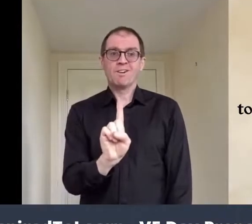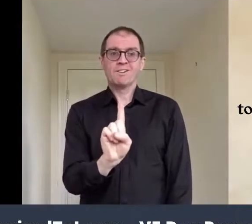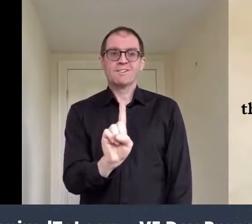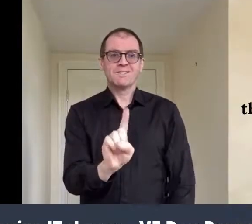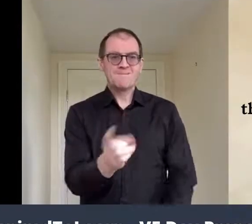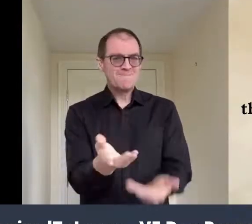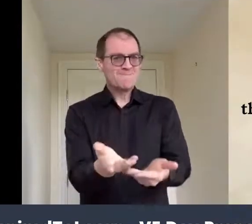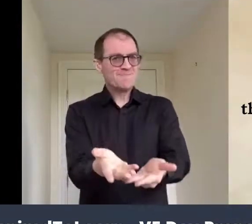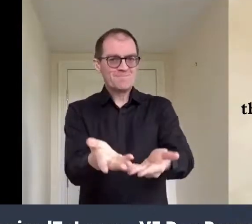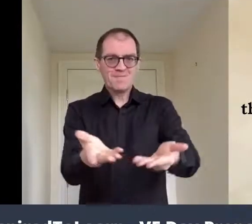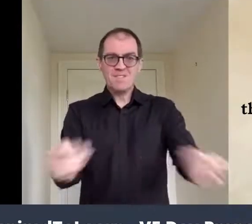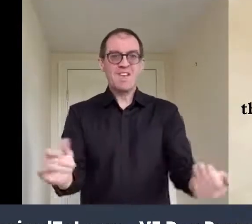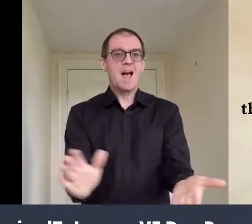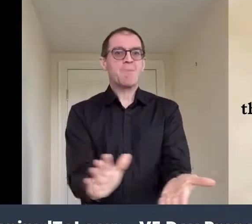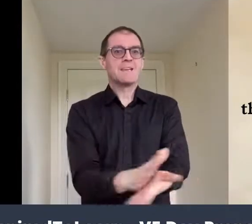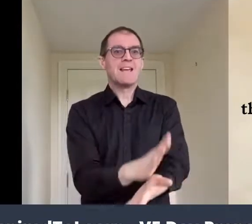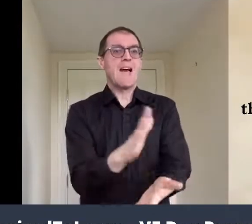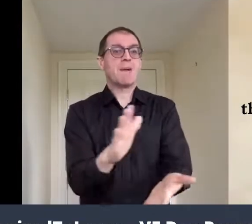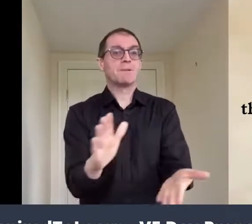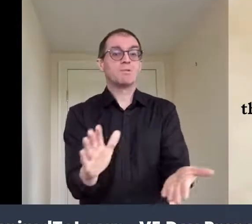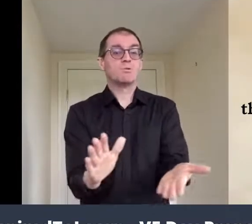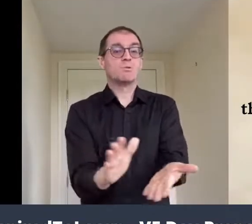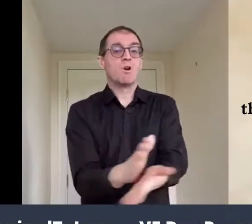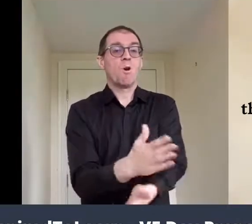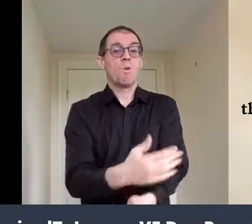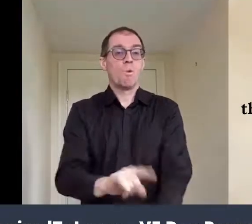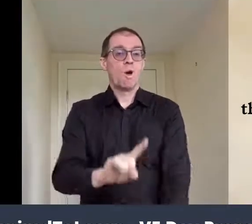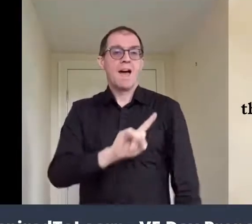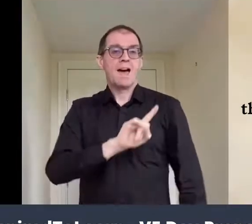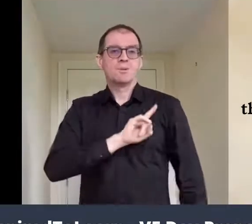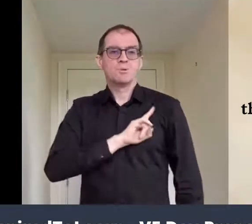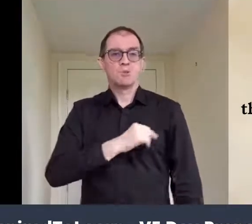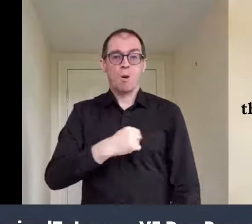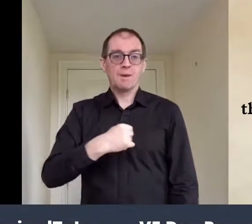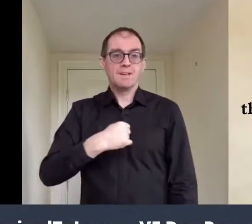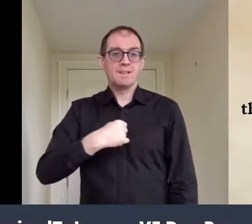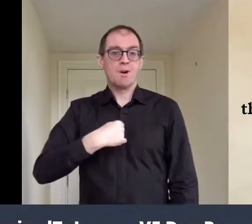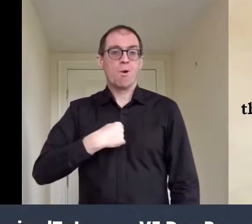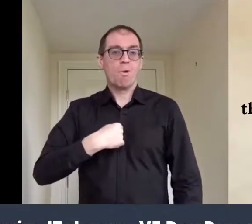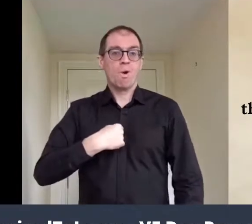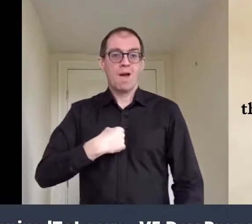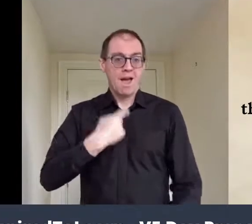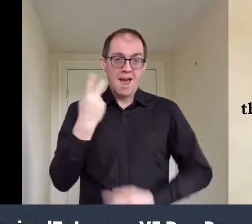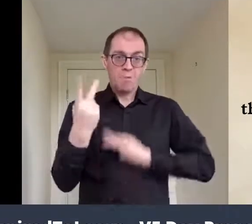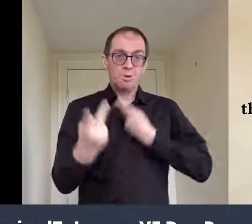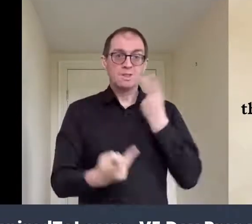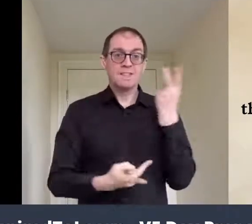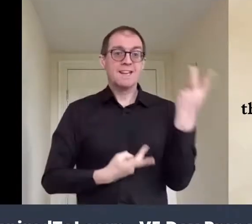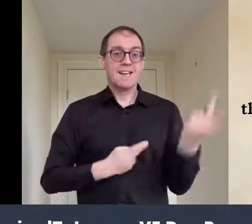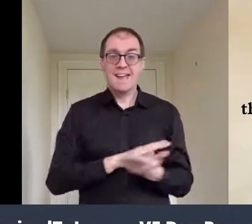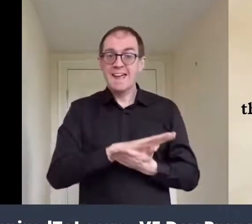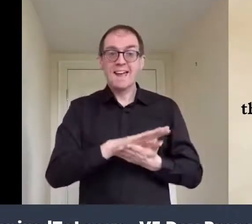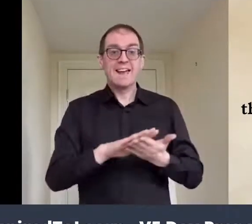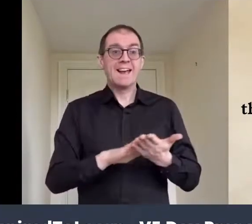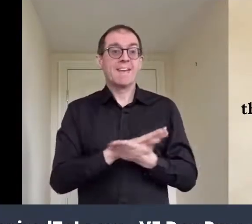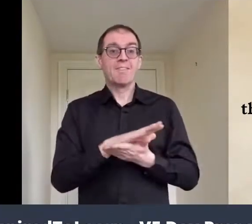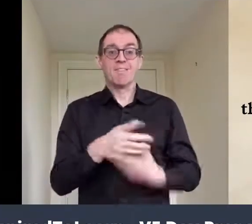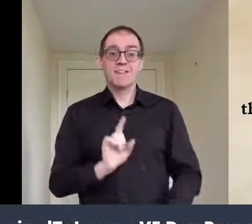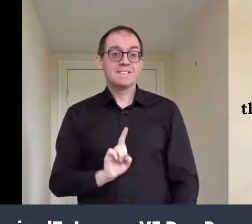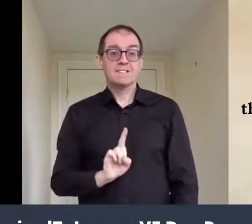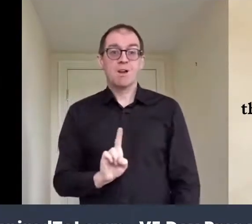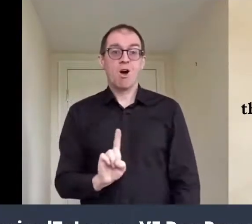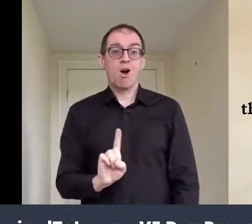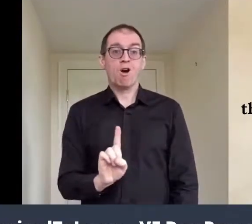long. They'll be happy to know that as you saw me go, I was singing